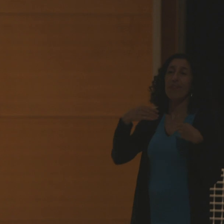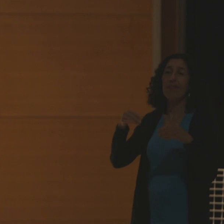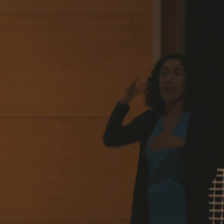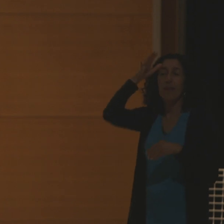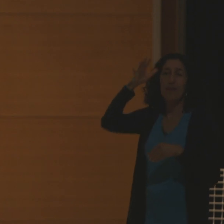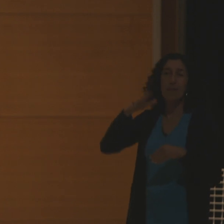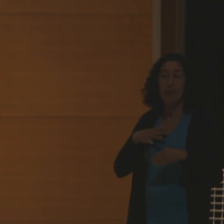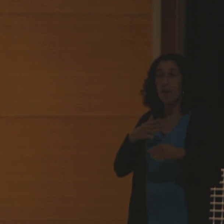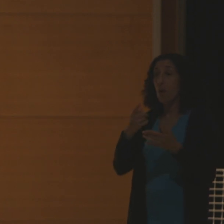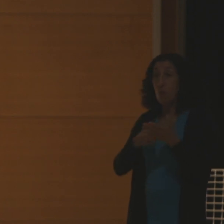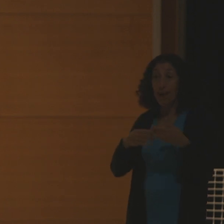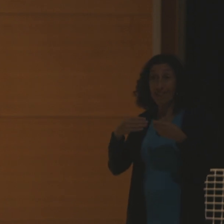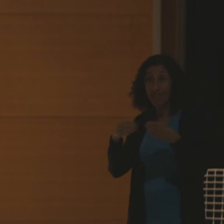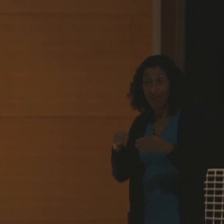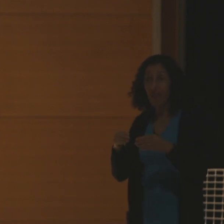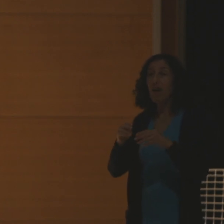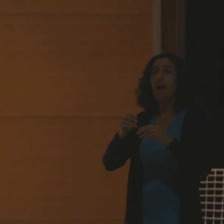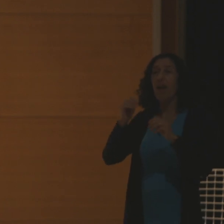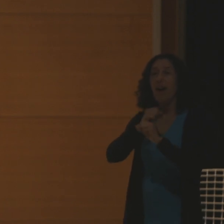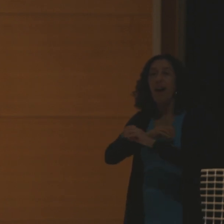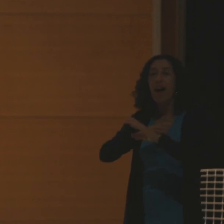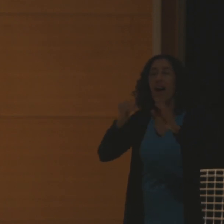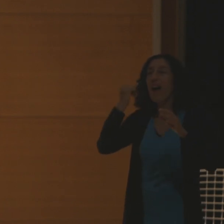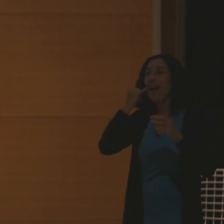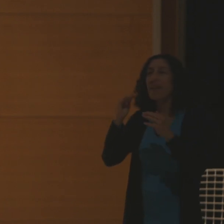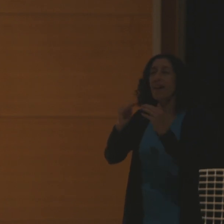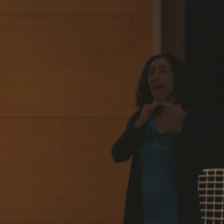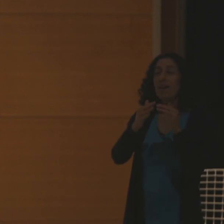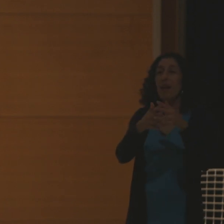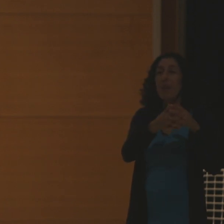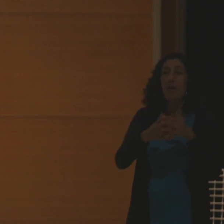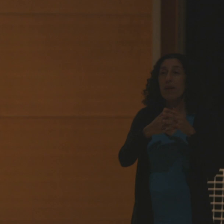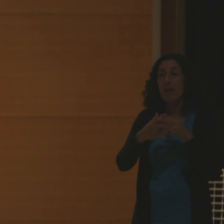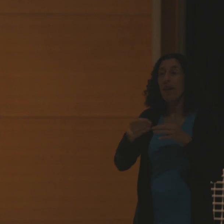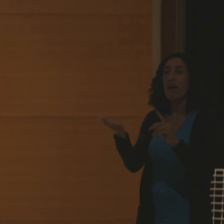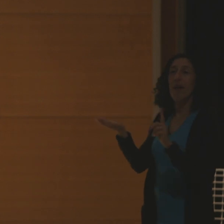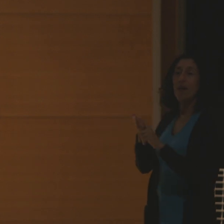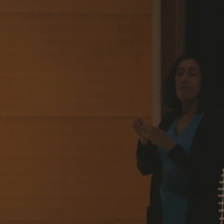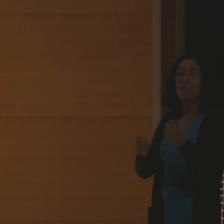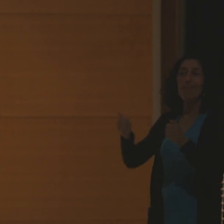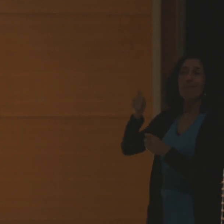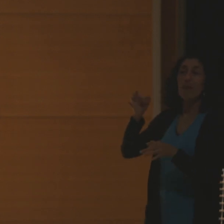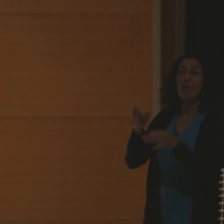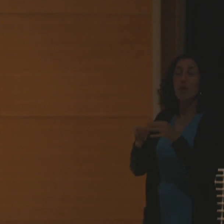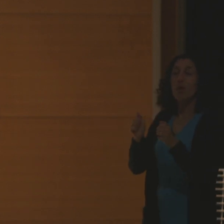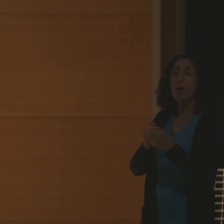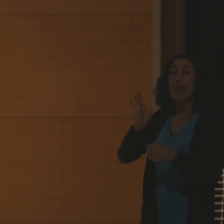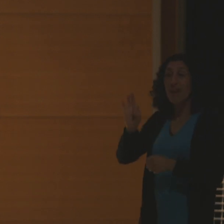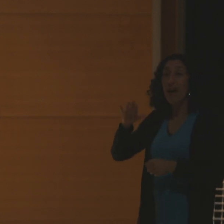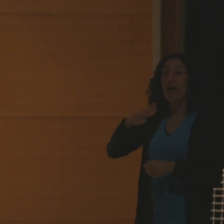black people on the vision of a unified America, but he also sold the United States Supreme Court, which at the time contained 9 white